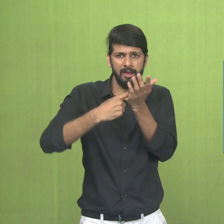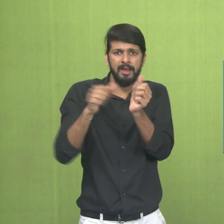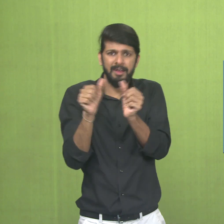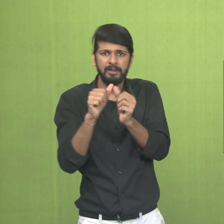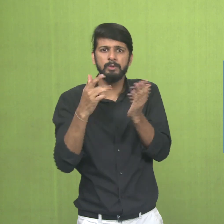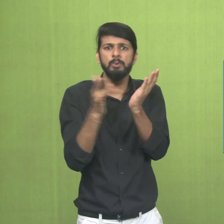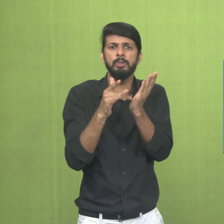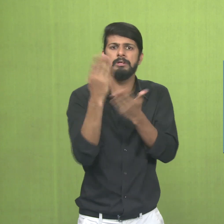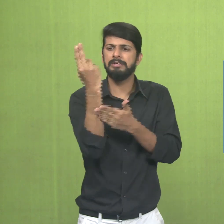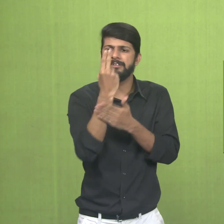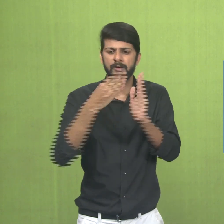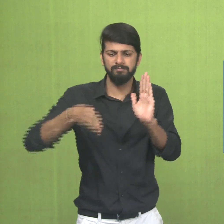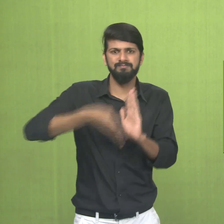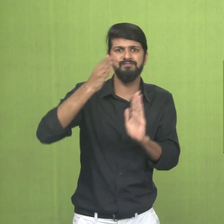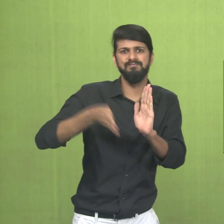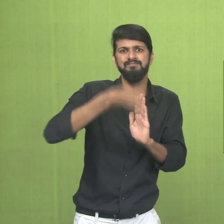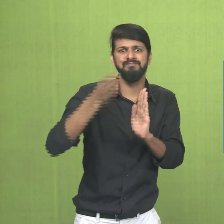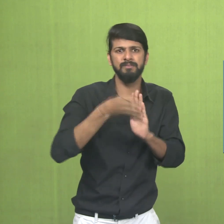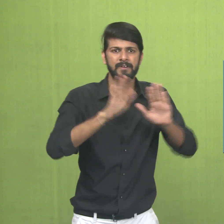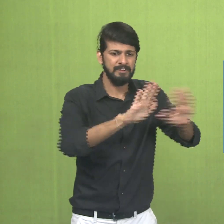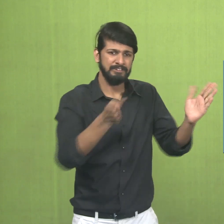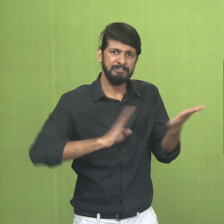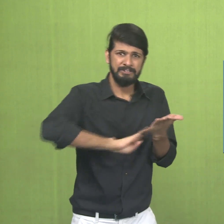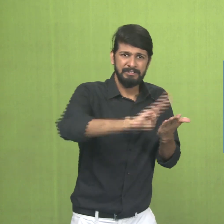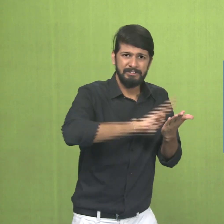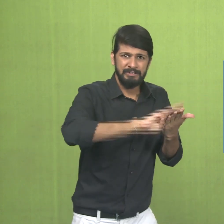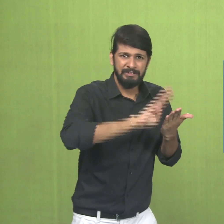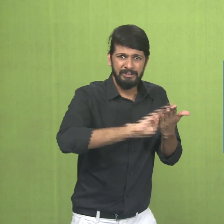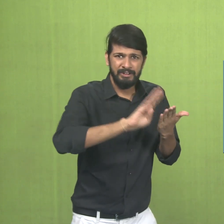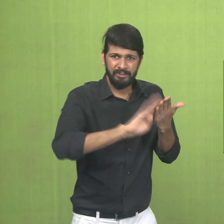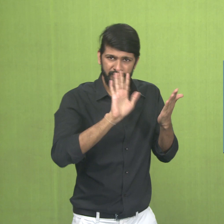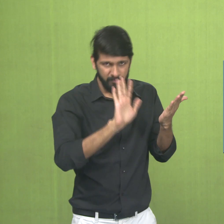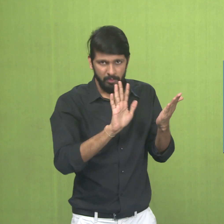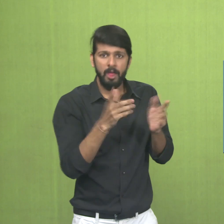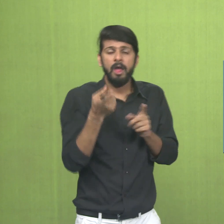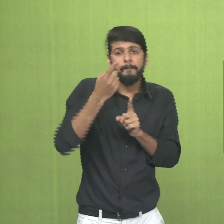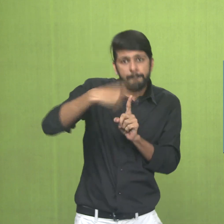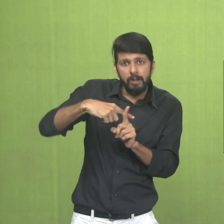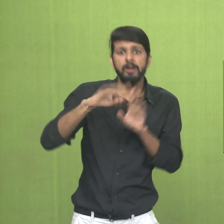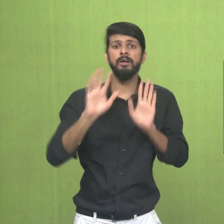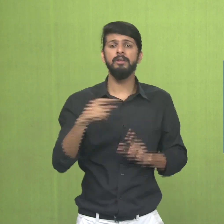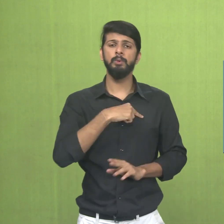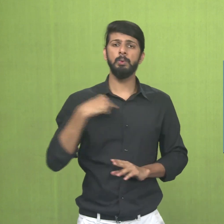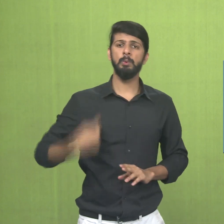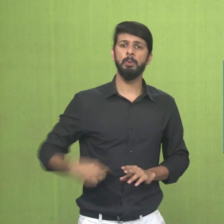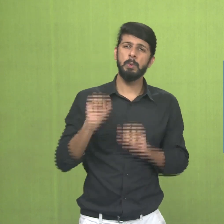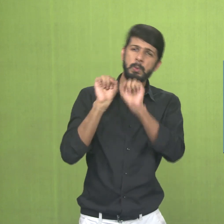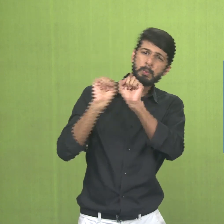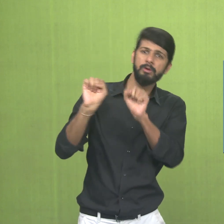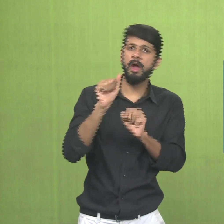And the technique, the medium of this painting is a mix. The Indian tempera technique and the Japanese watercolor technique